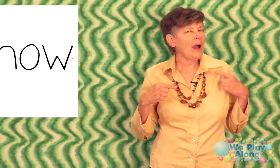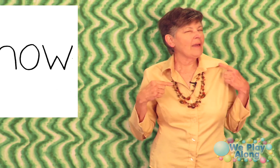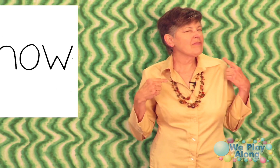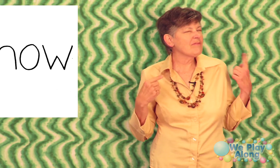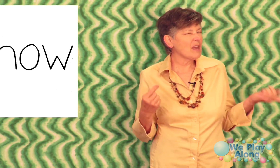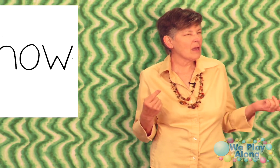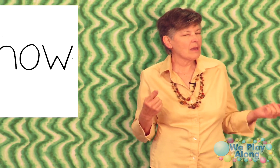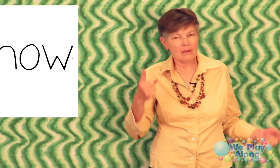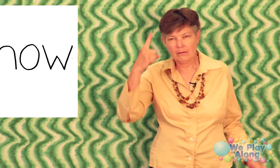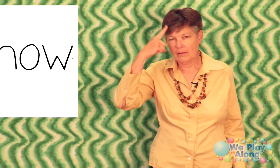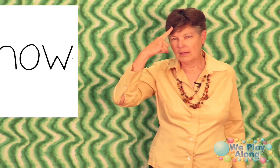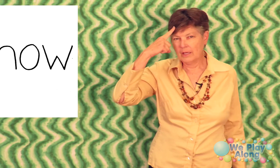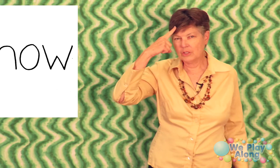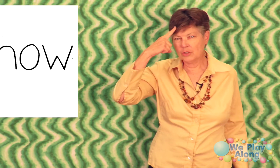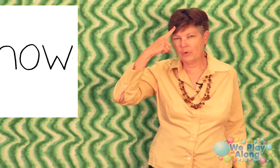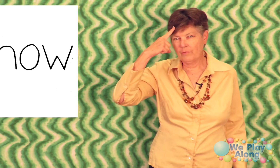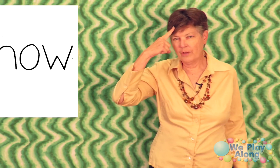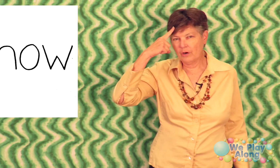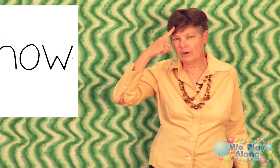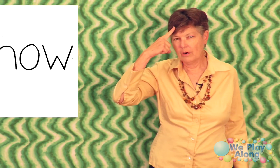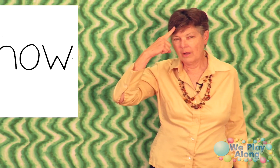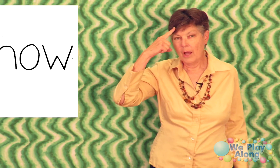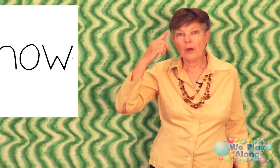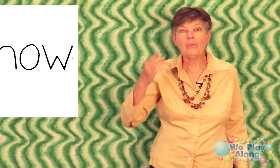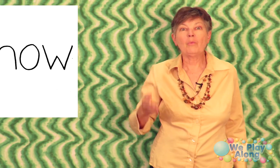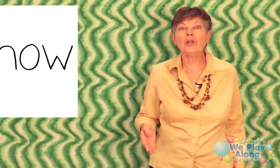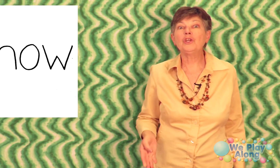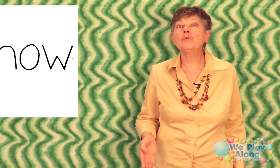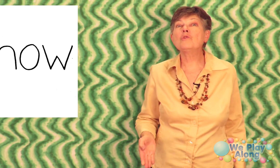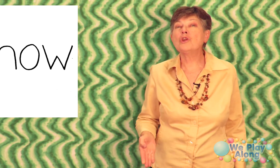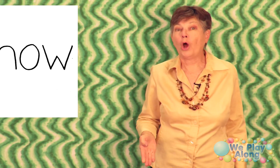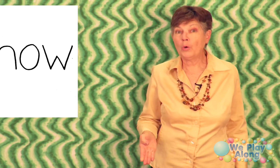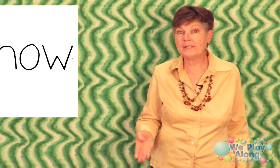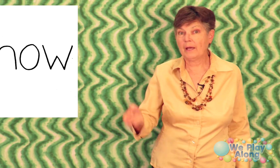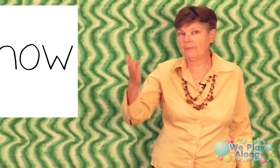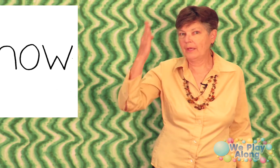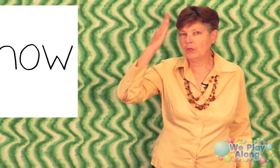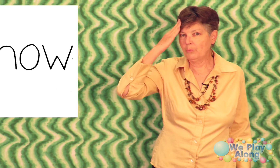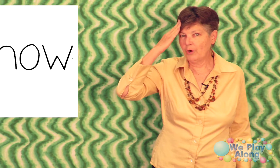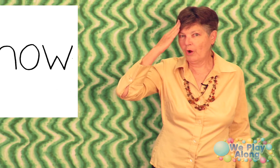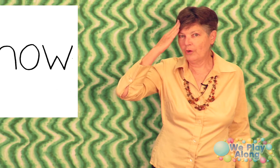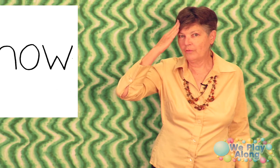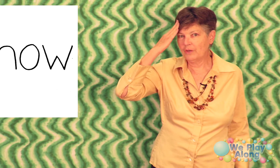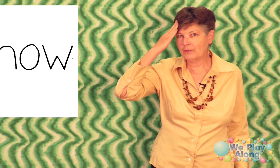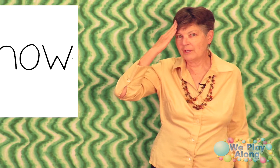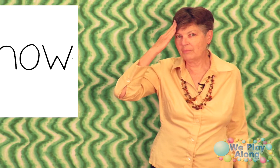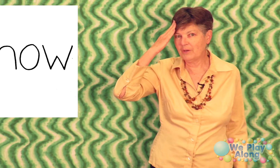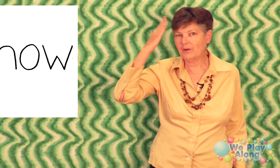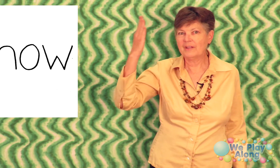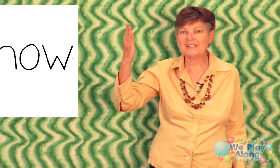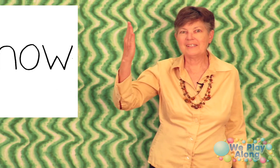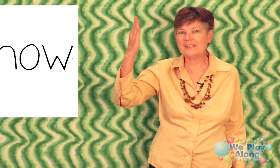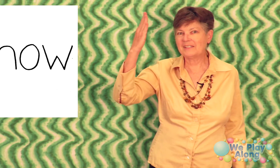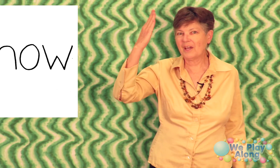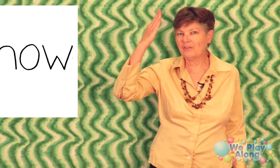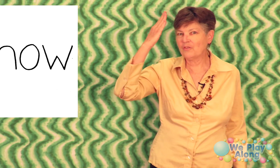I think it's just one finger. But when you know something, you put all your fingers up here. This is a sign